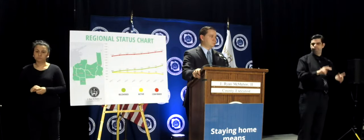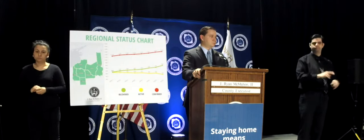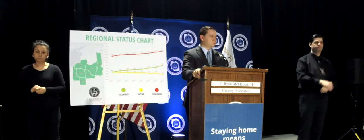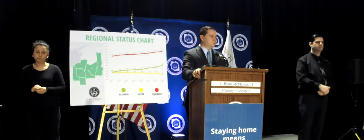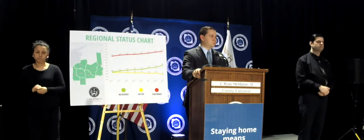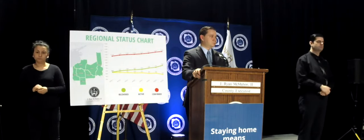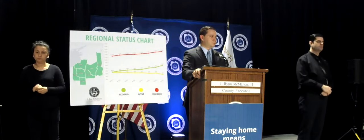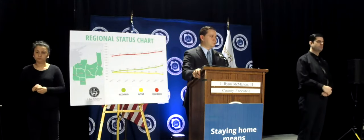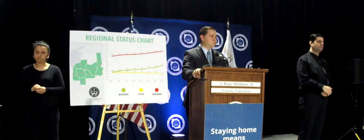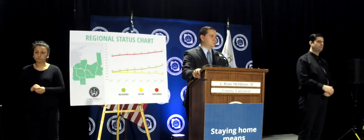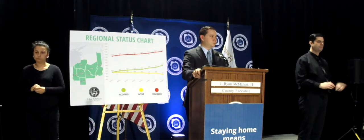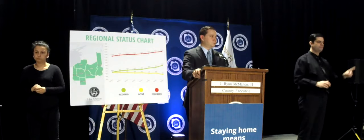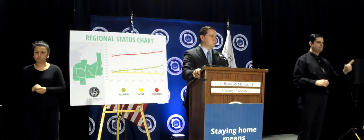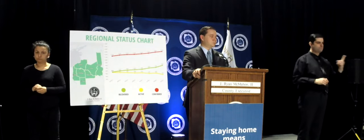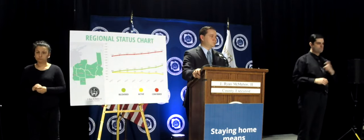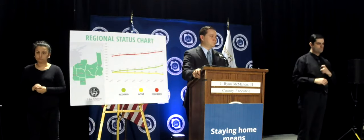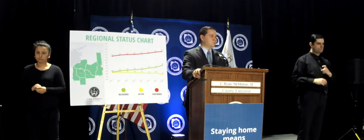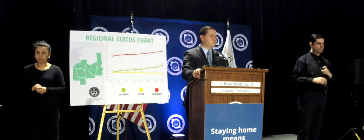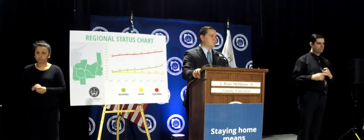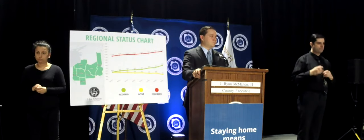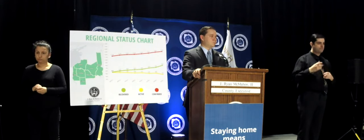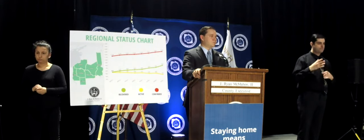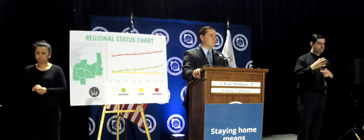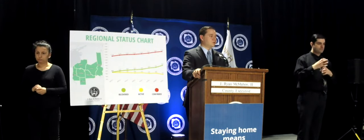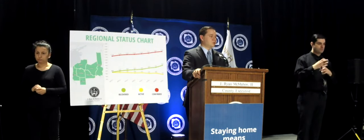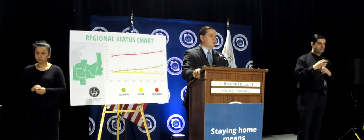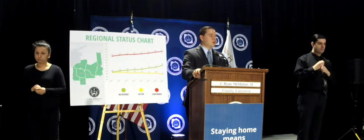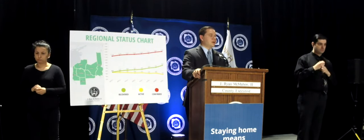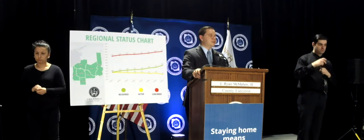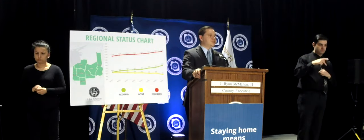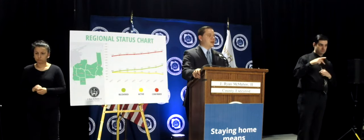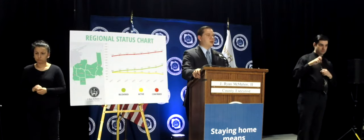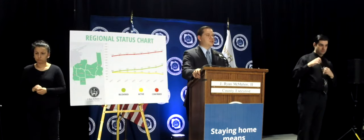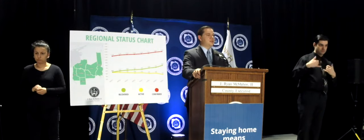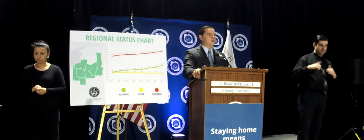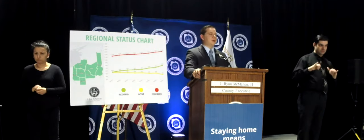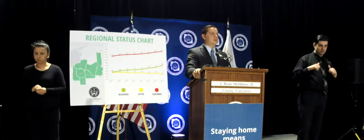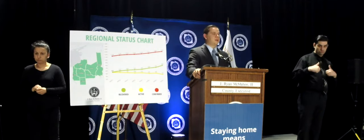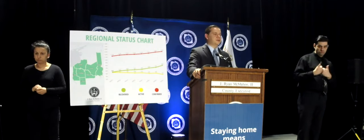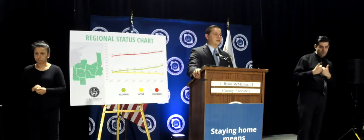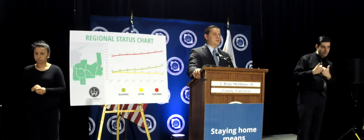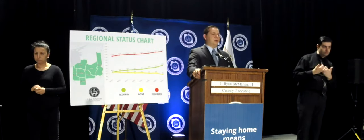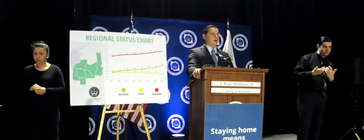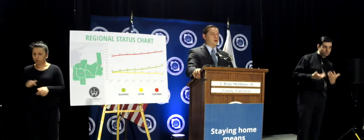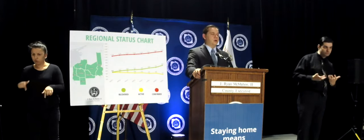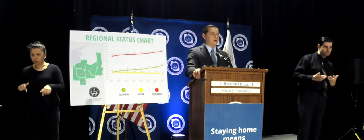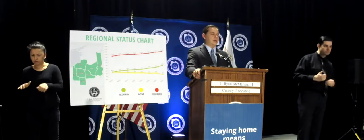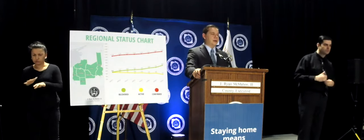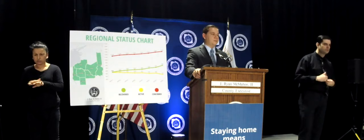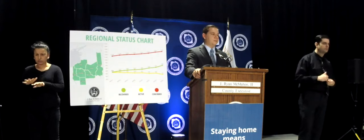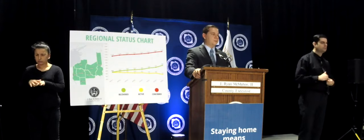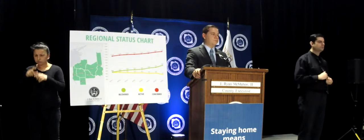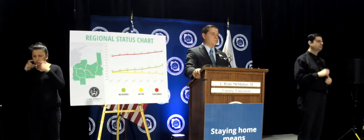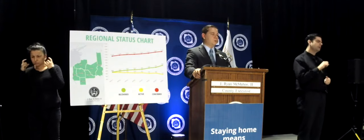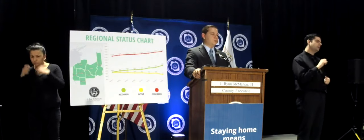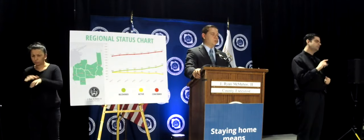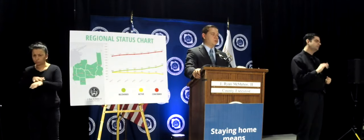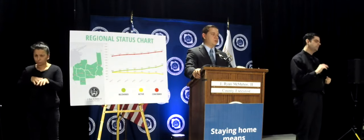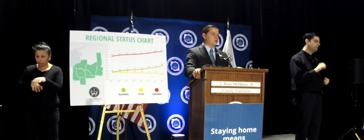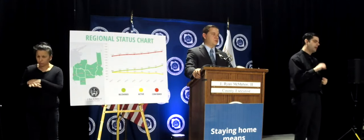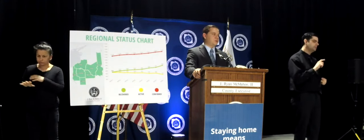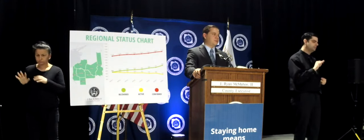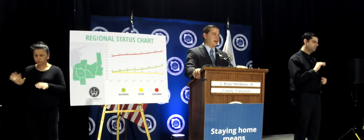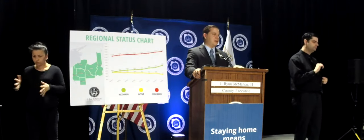Is acquiring PPE still a difficult challenge? It's a challenge, Tim. I think it's getting better. There's